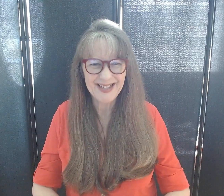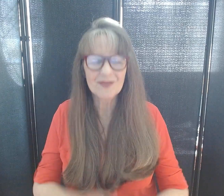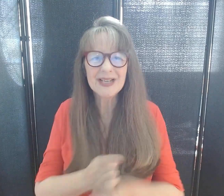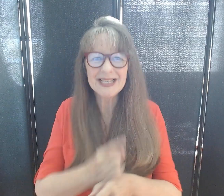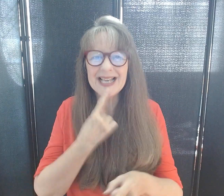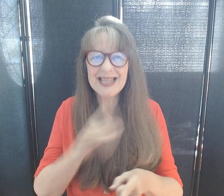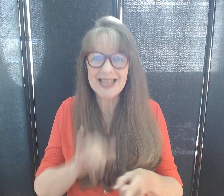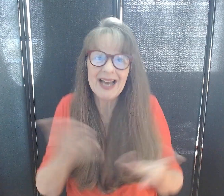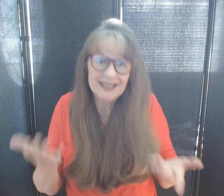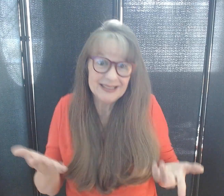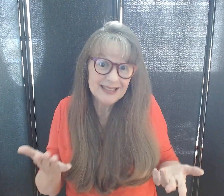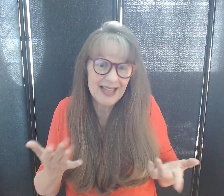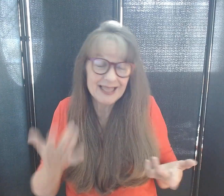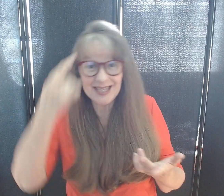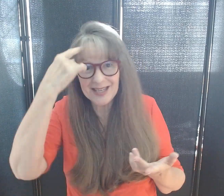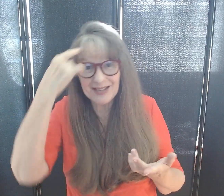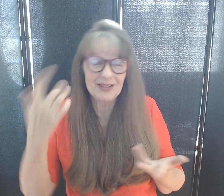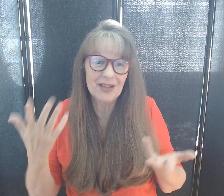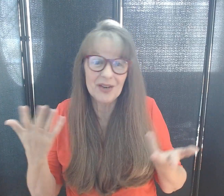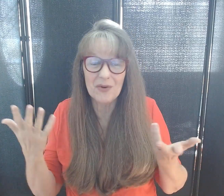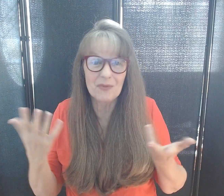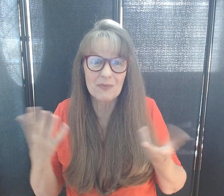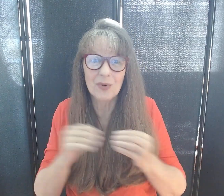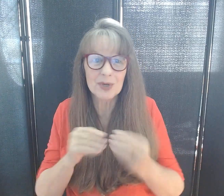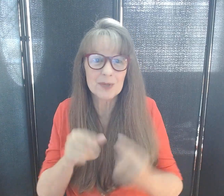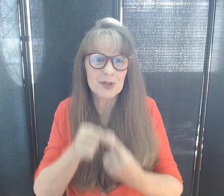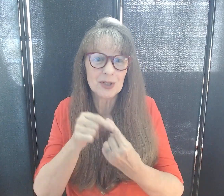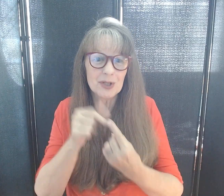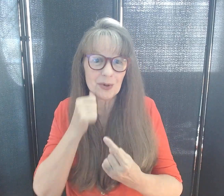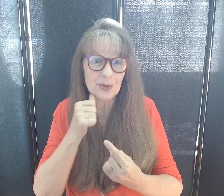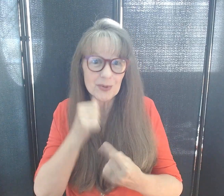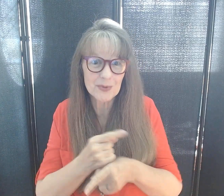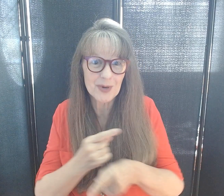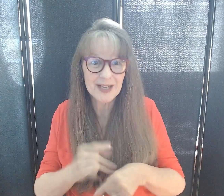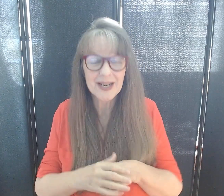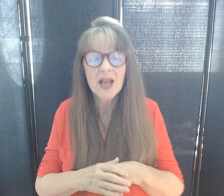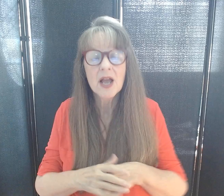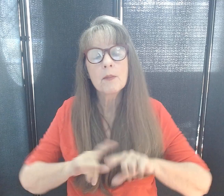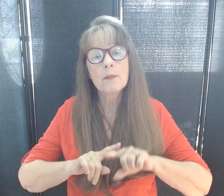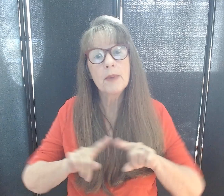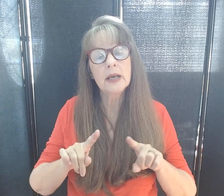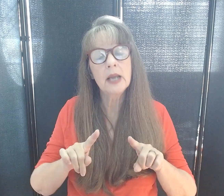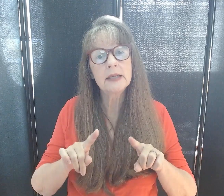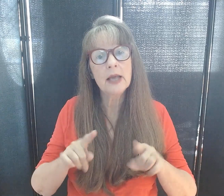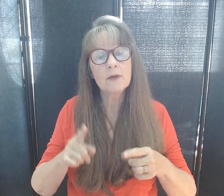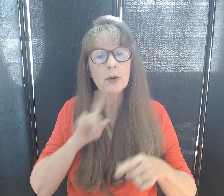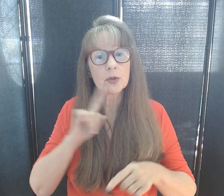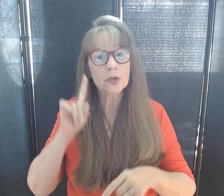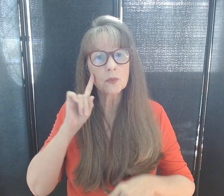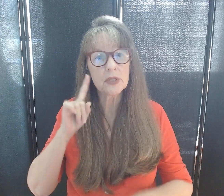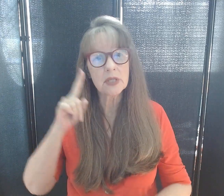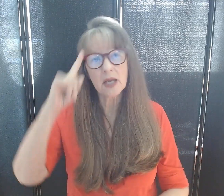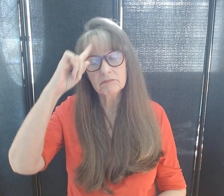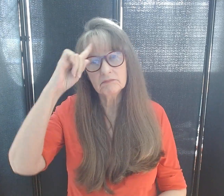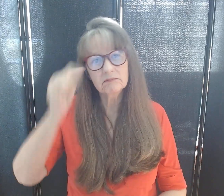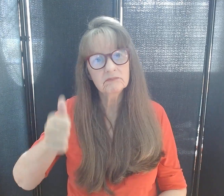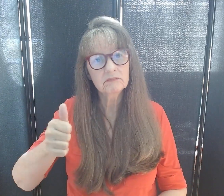We say that. I think, more especially girls, right? But a deaf person would say,